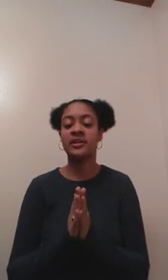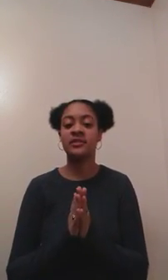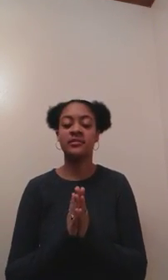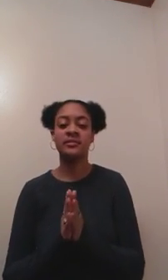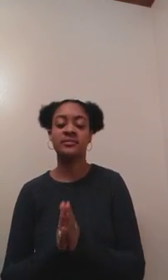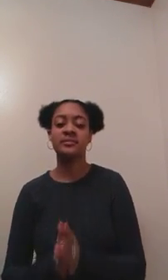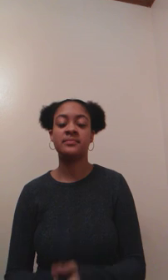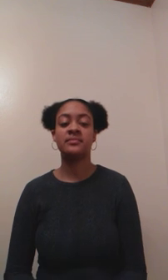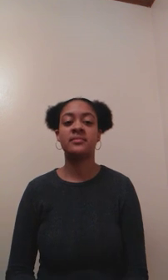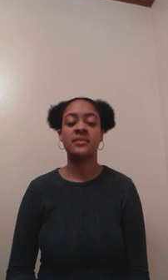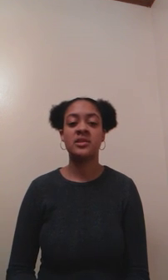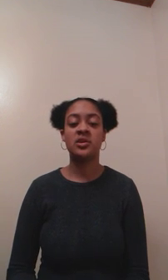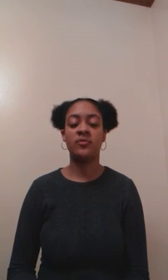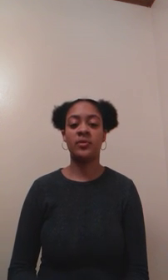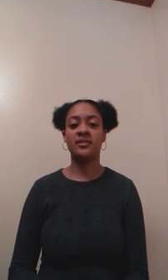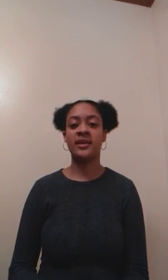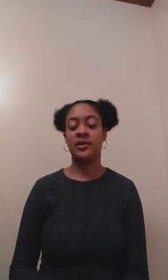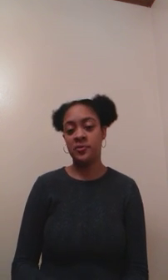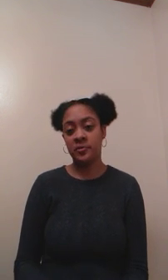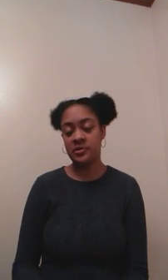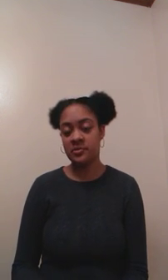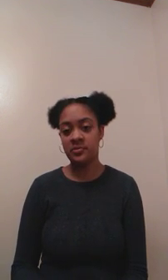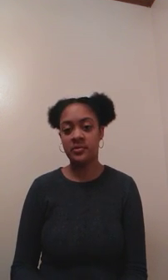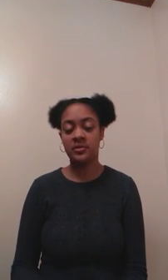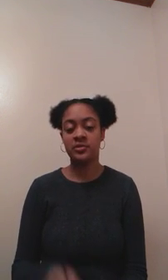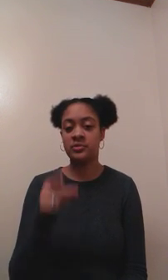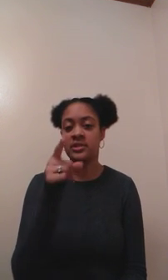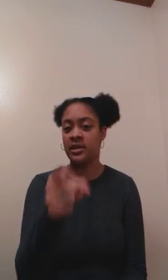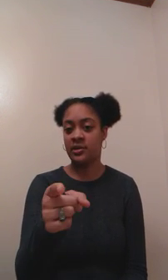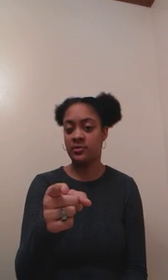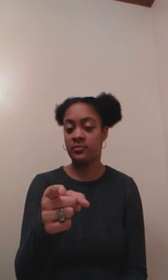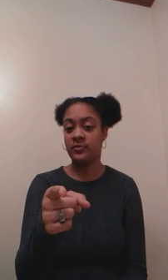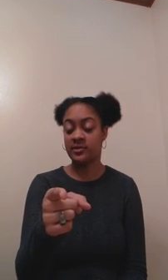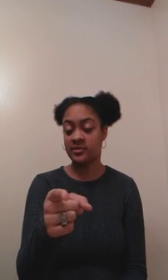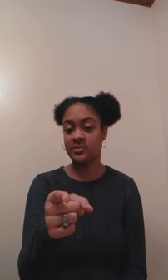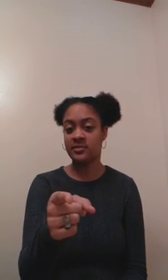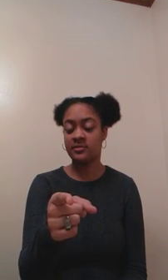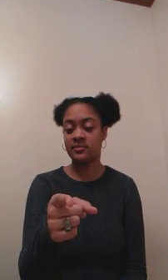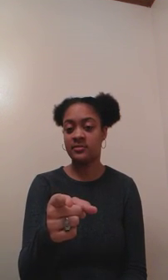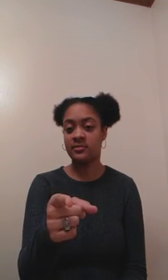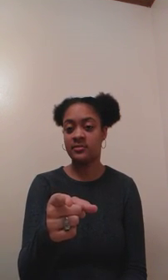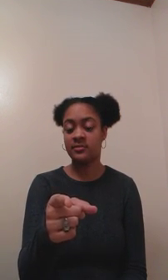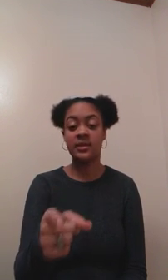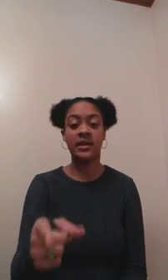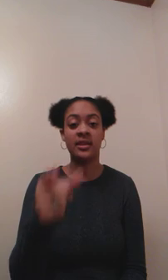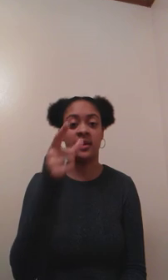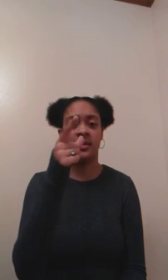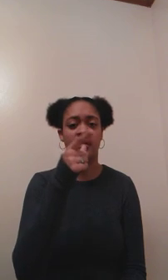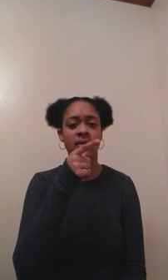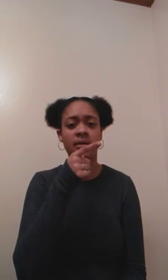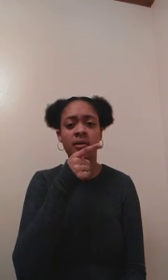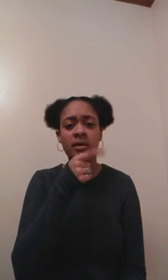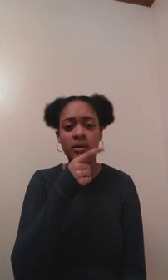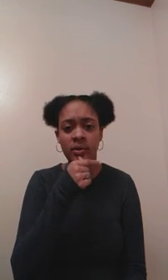here. So if you wanted to say who are you, you would say you first. And then